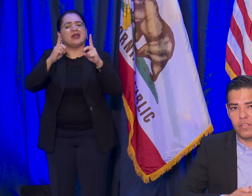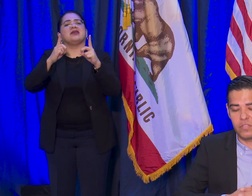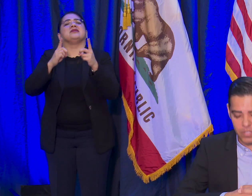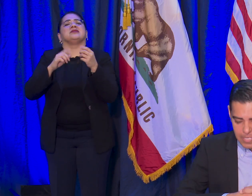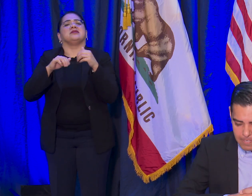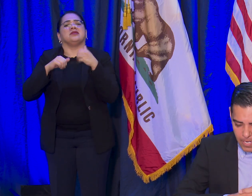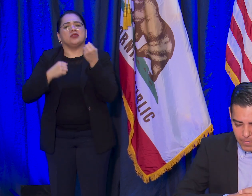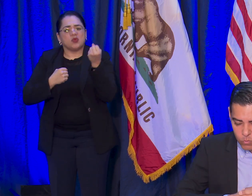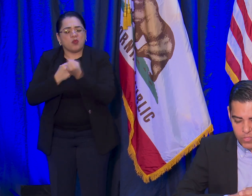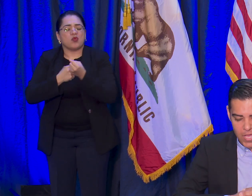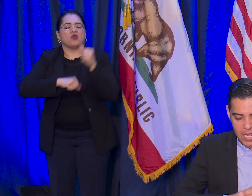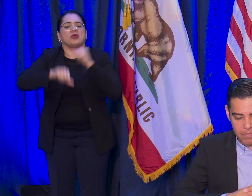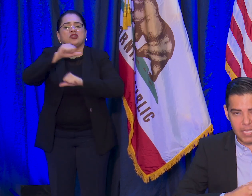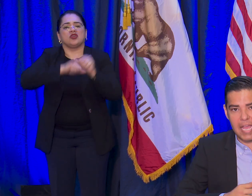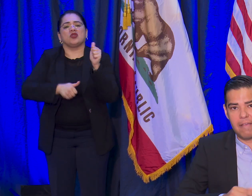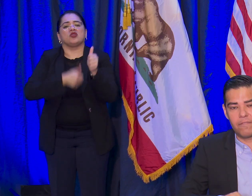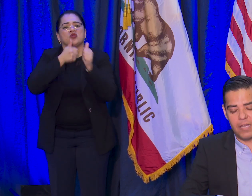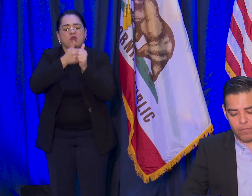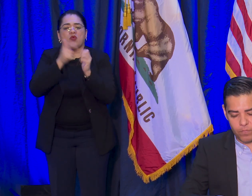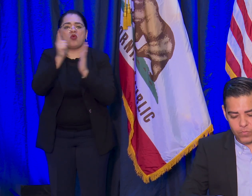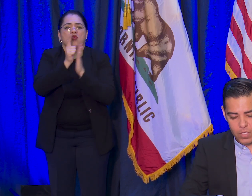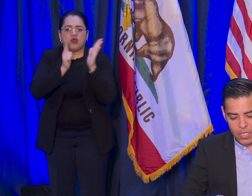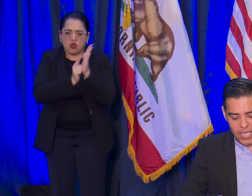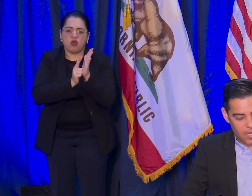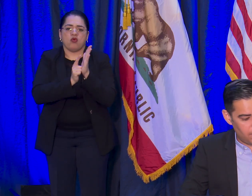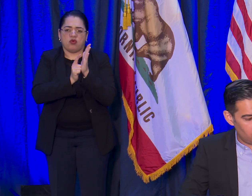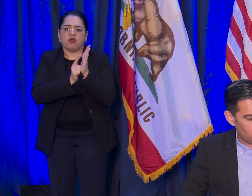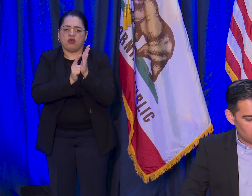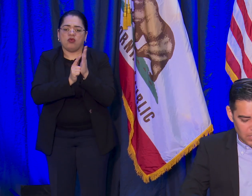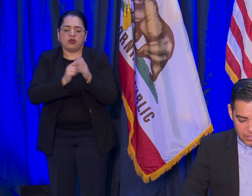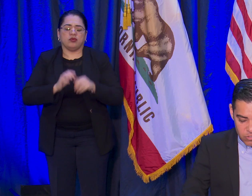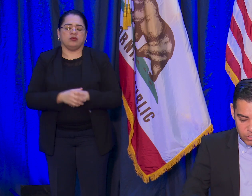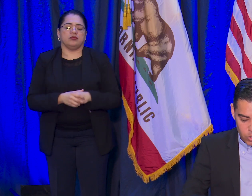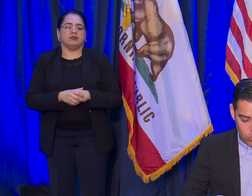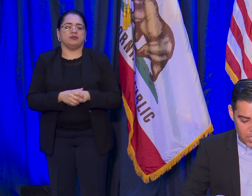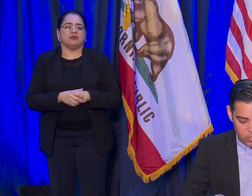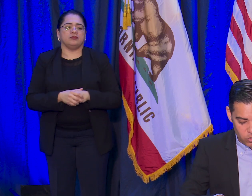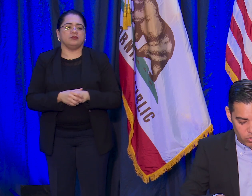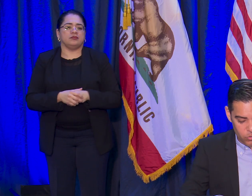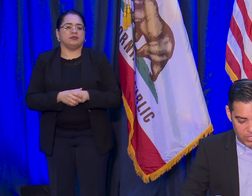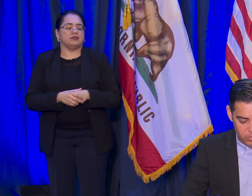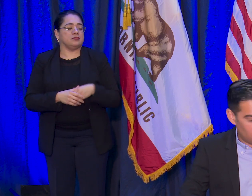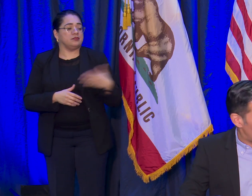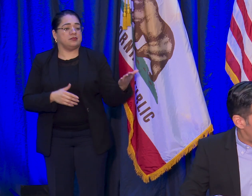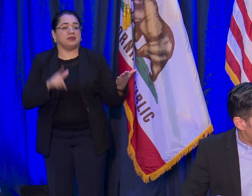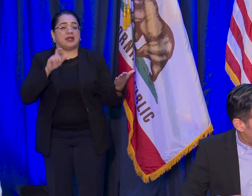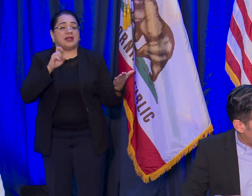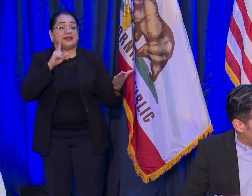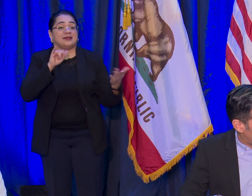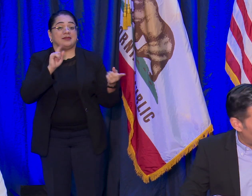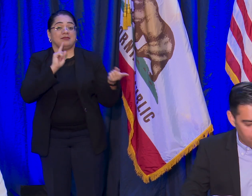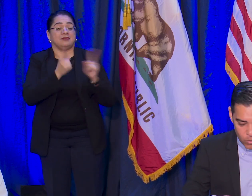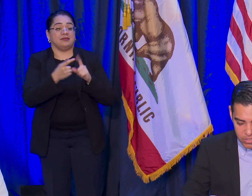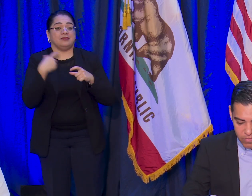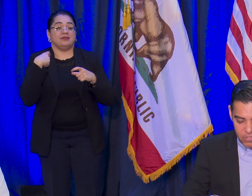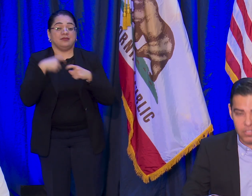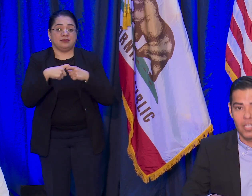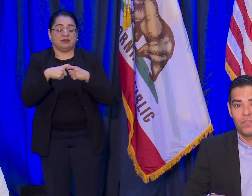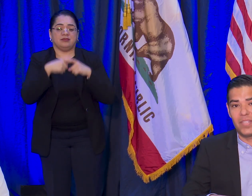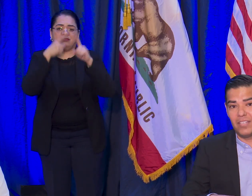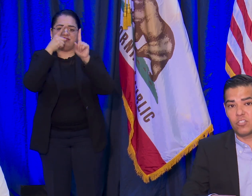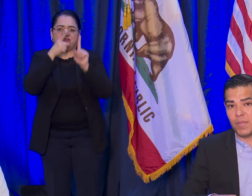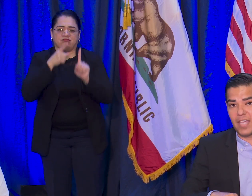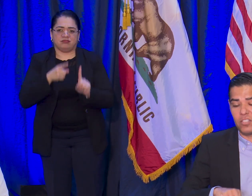the laws. And with that, I'm going to have Leslie do a short translation. She's going to get the key points of